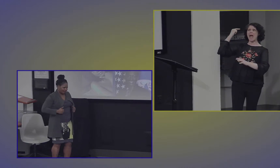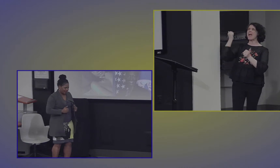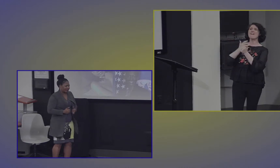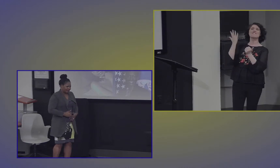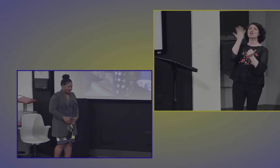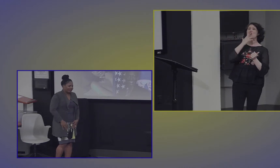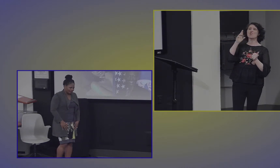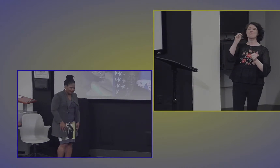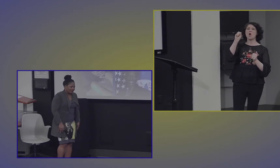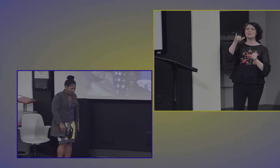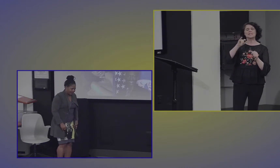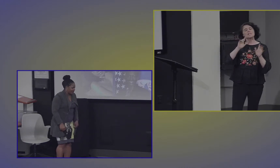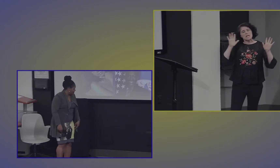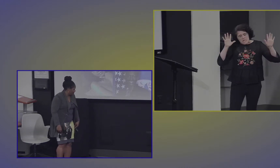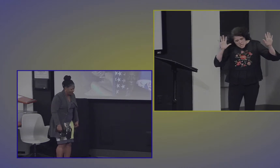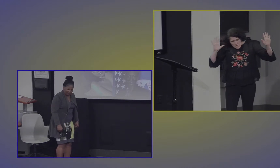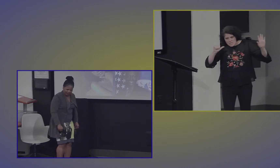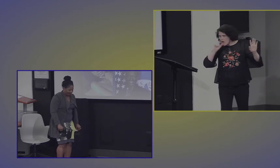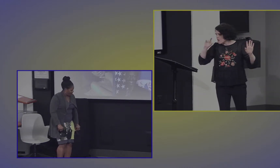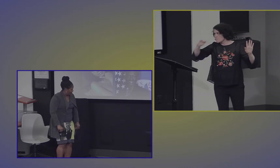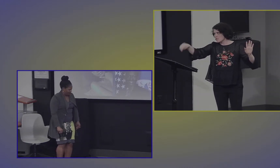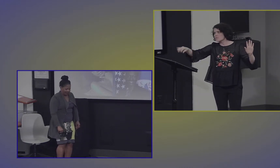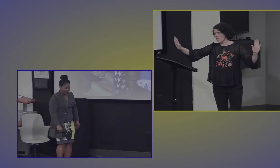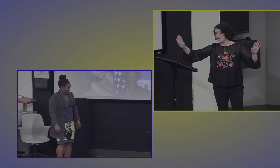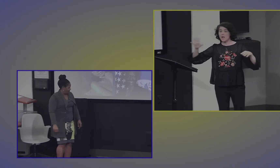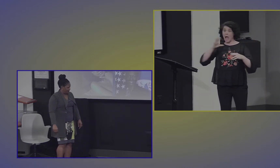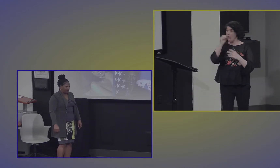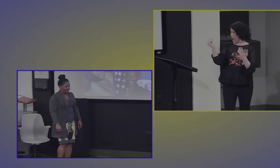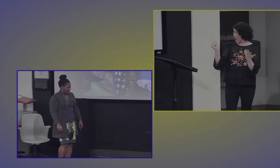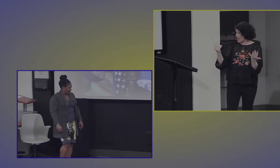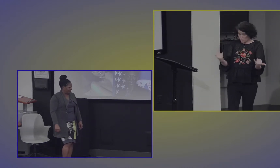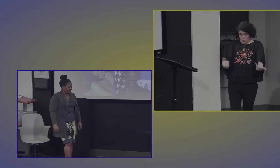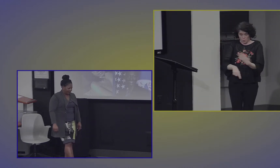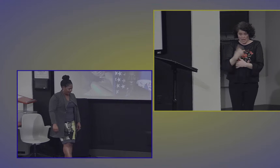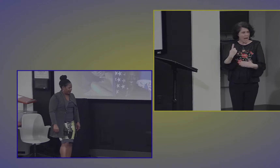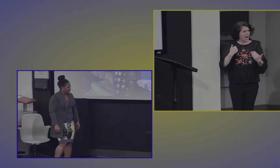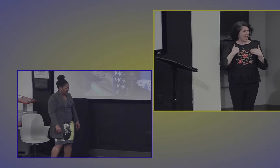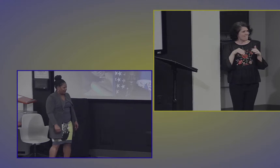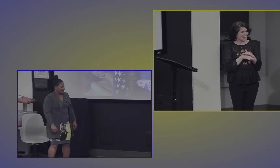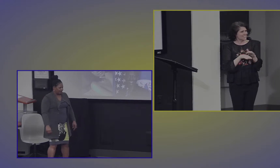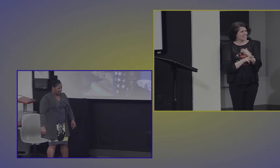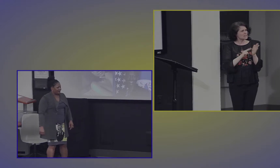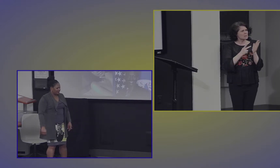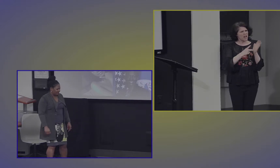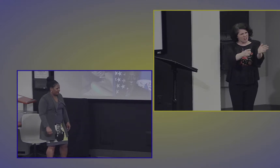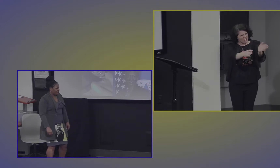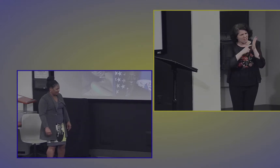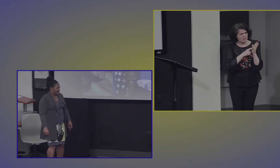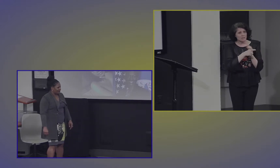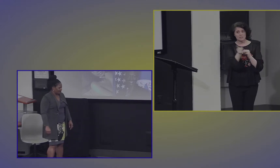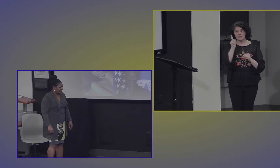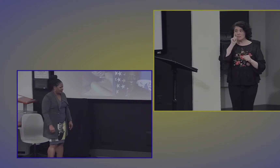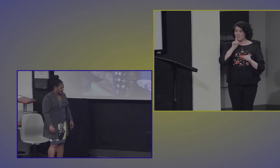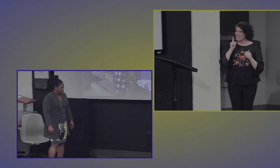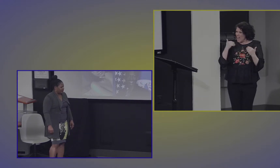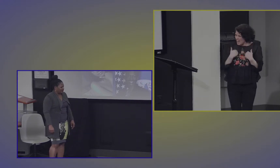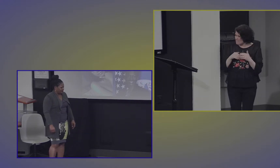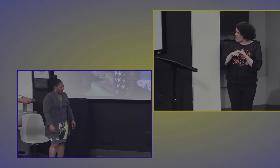else. Now we can't think that, of course, looking back everything is rosy, because there were problems.